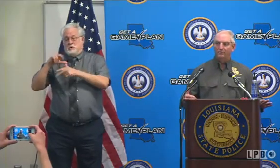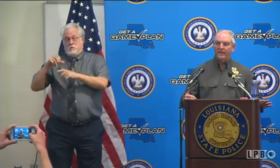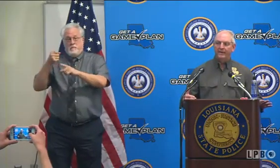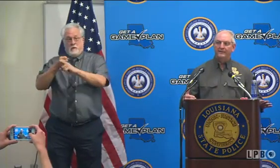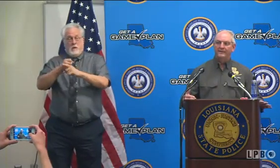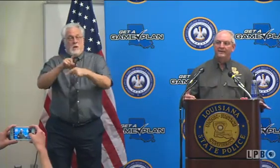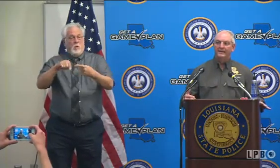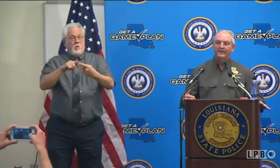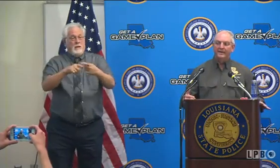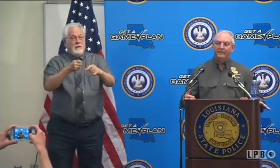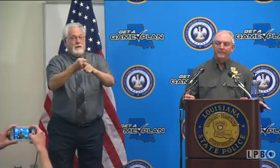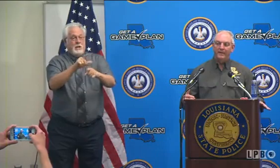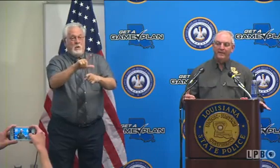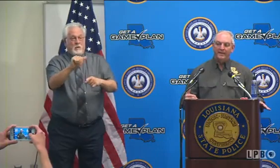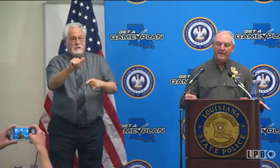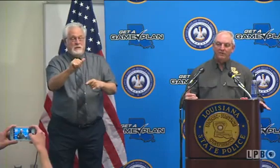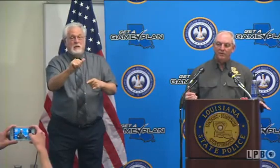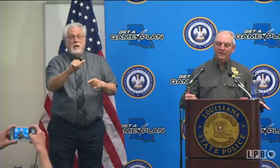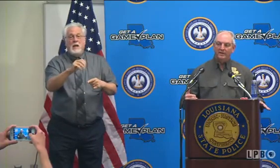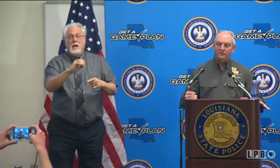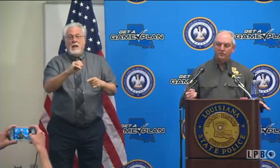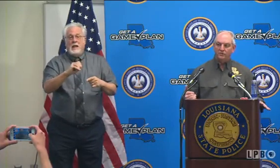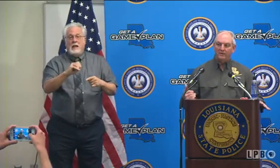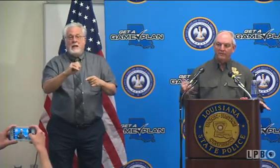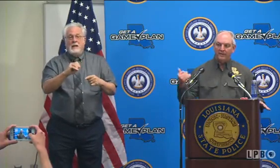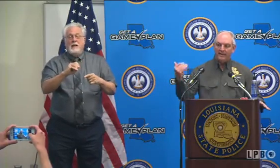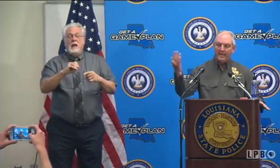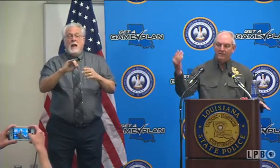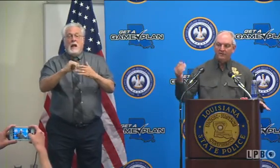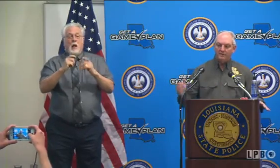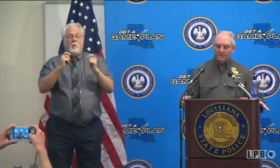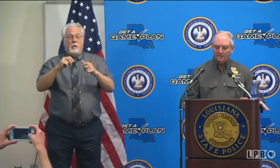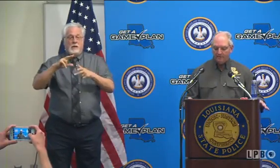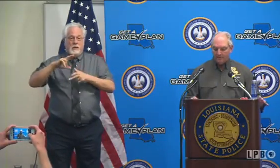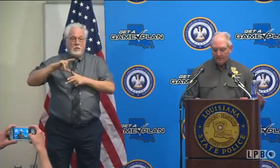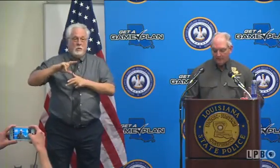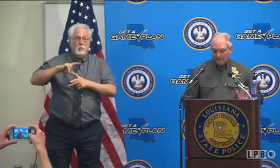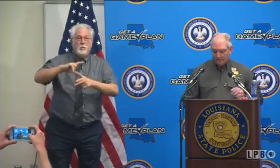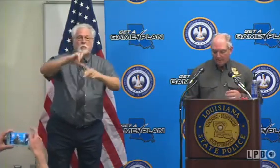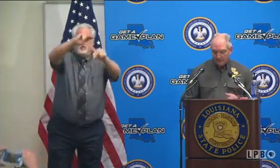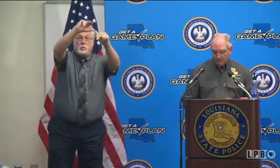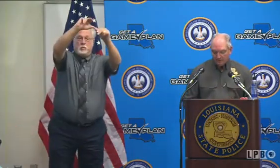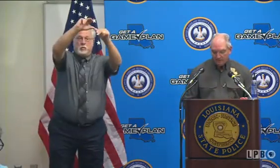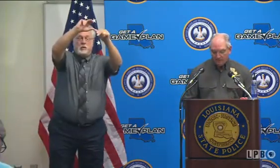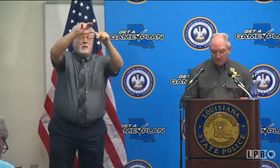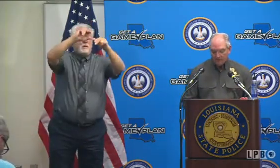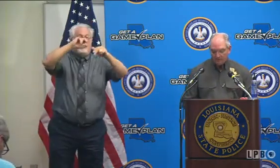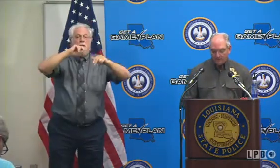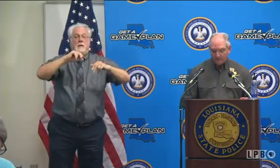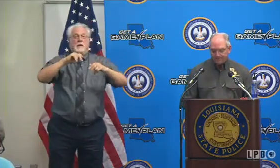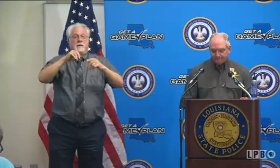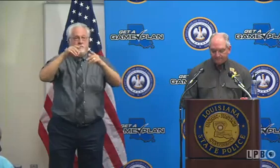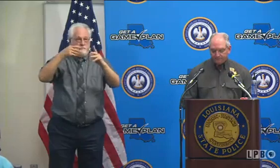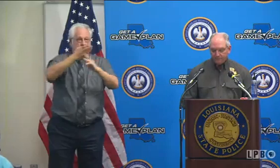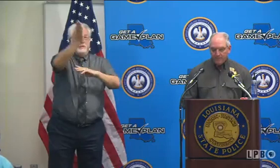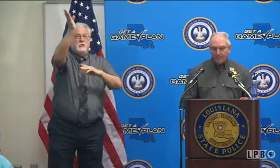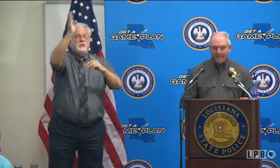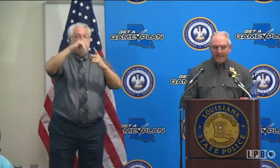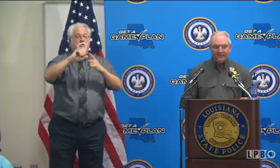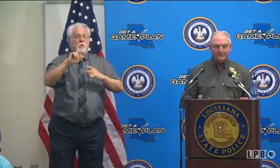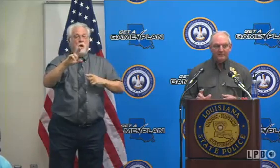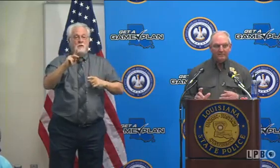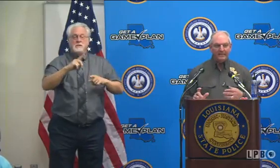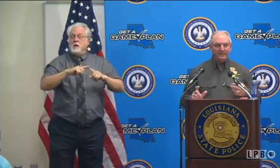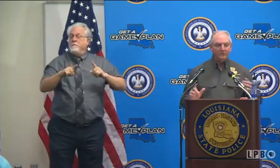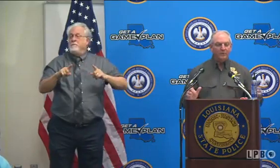hits Louisiana, and how quickly it should travel and exit into Arkansas. But